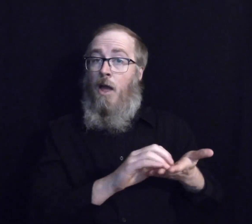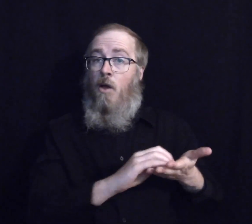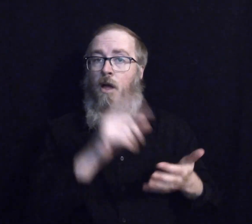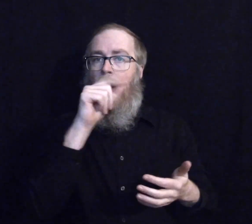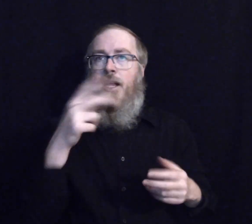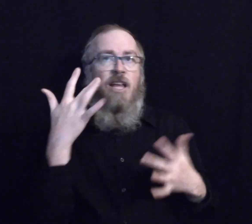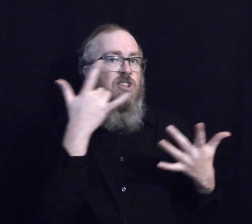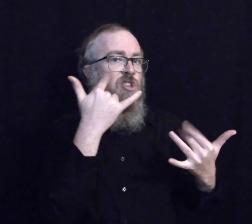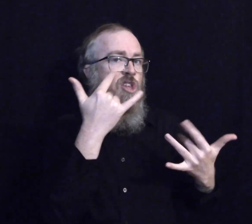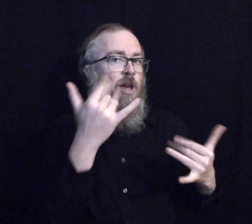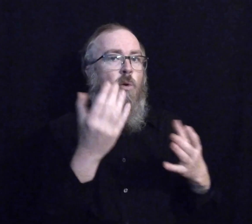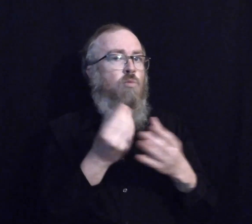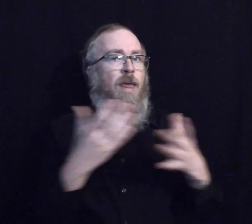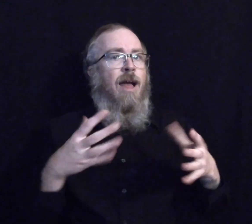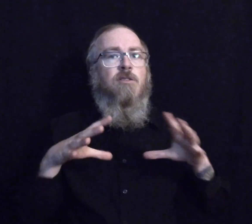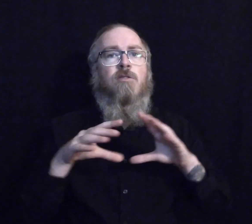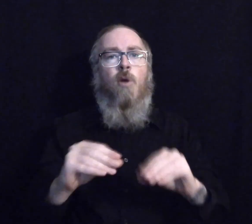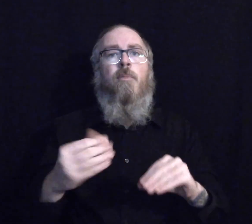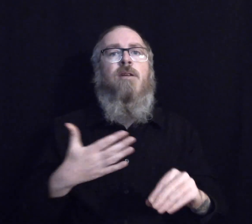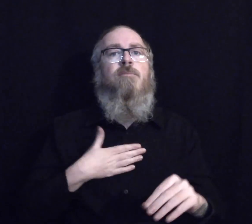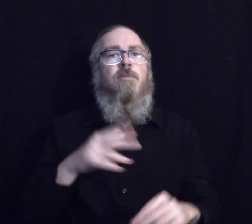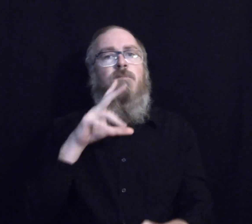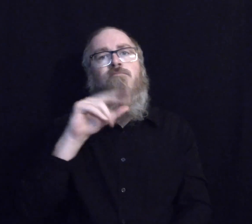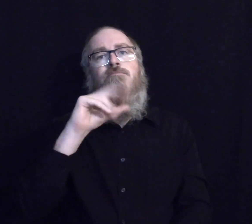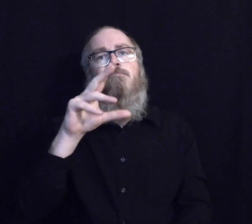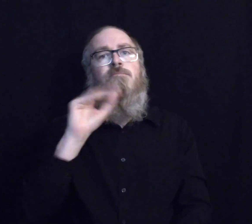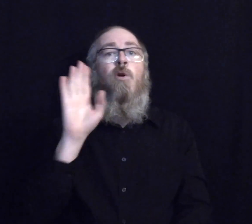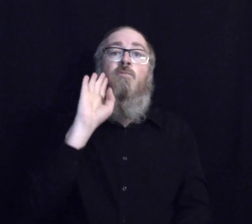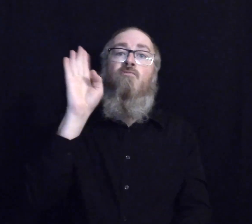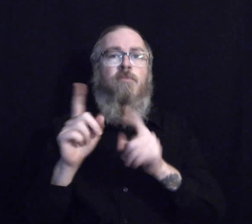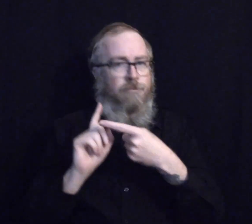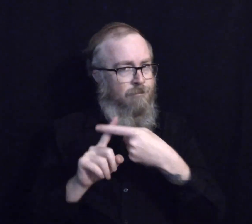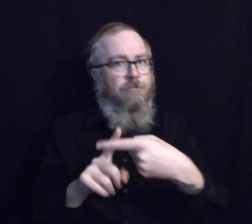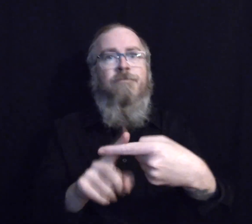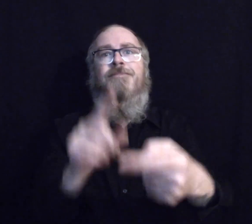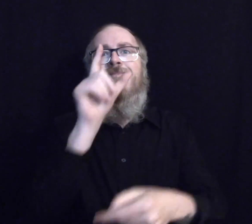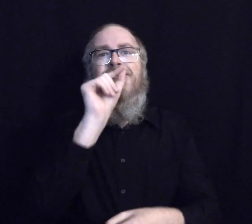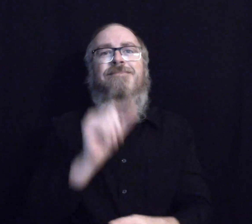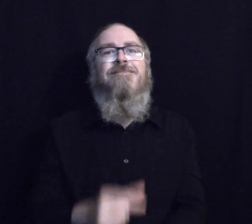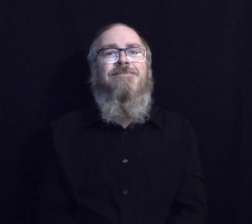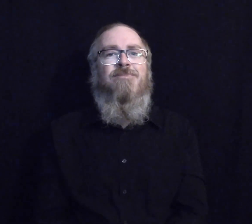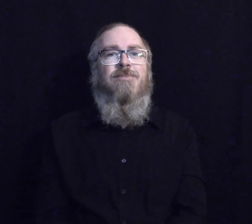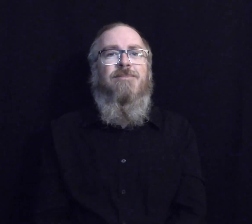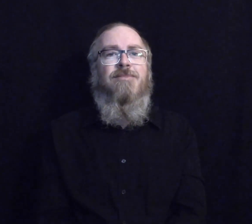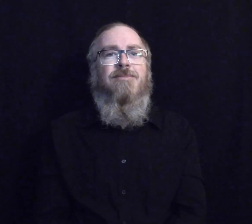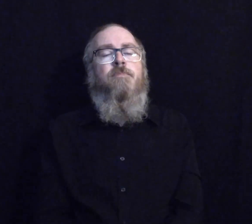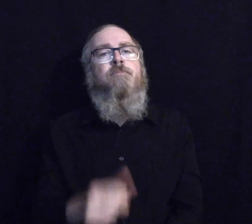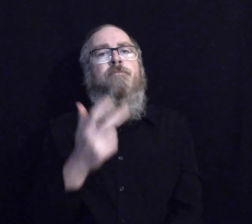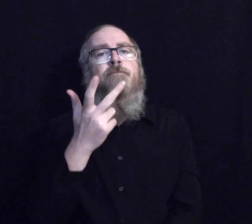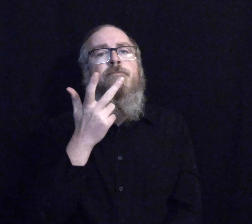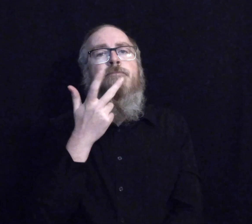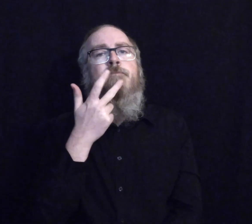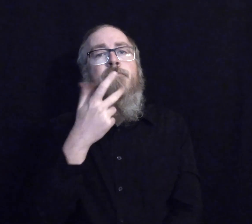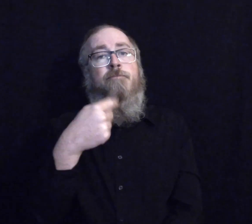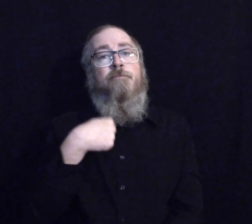Braille is a great way to check where you're up to, make sure you don't miss any information, all without having to stop or interrupt your